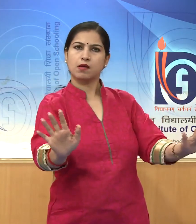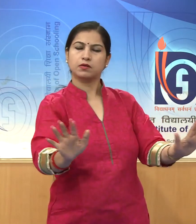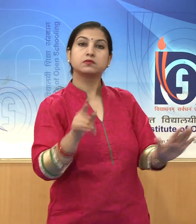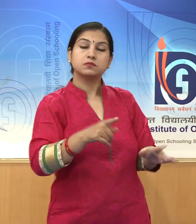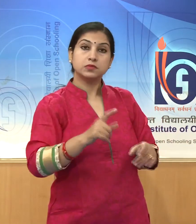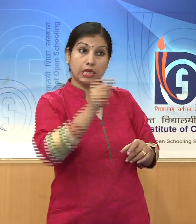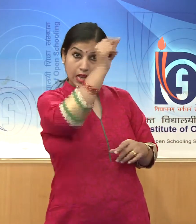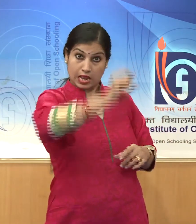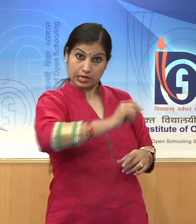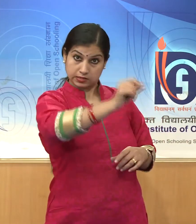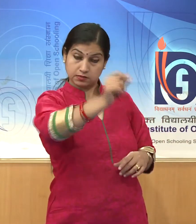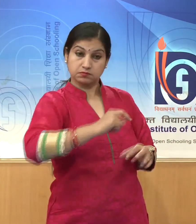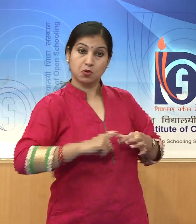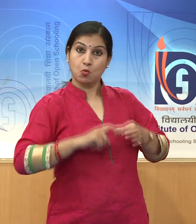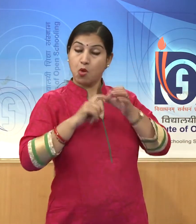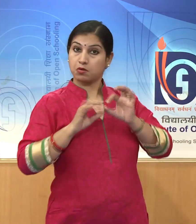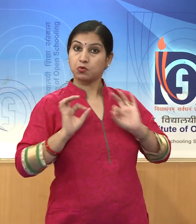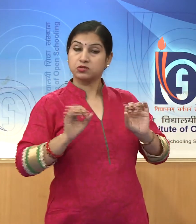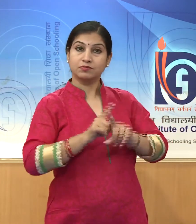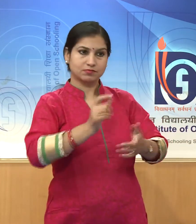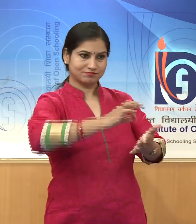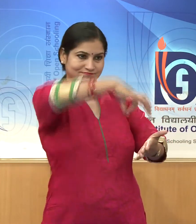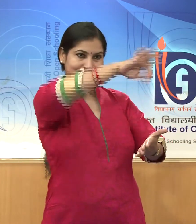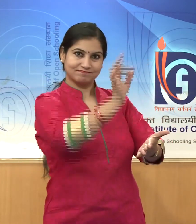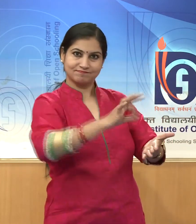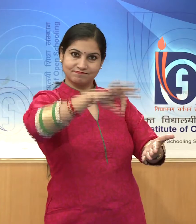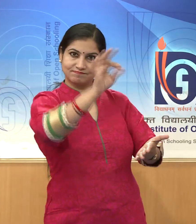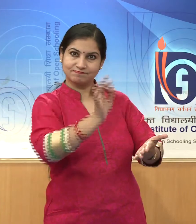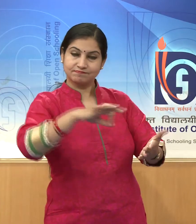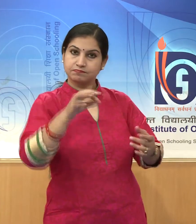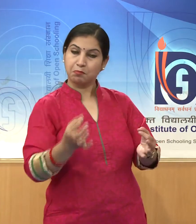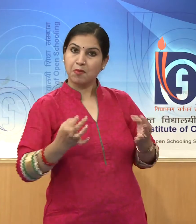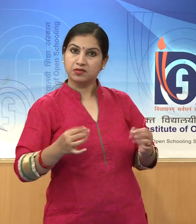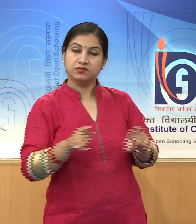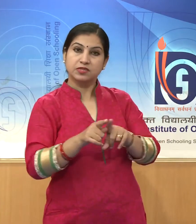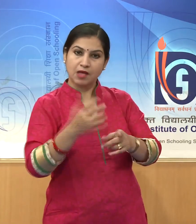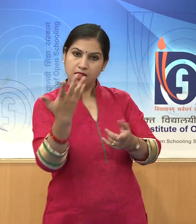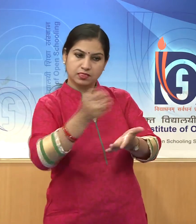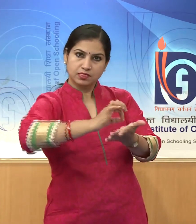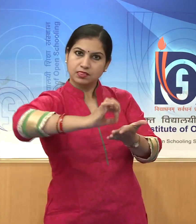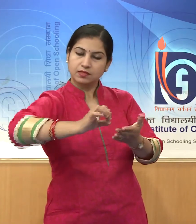These lines have a quality of calligraphy.